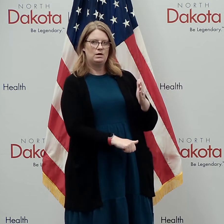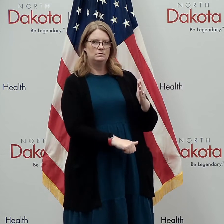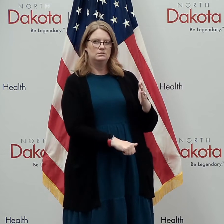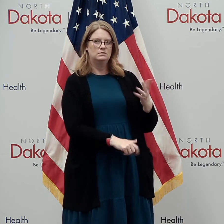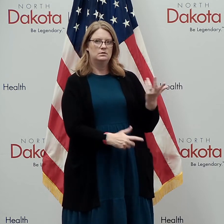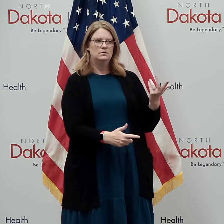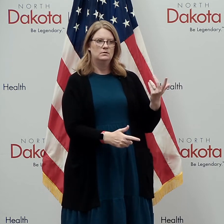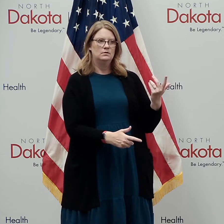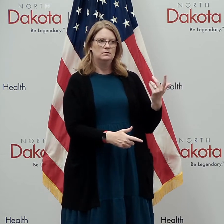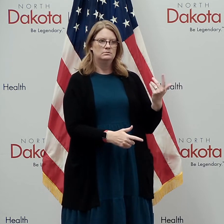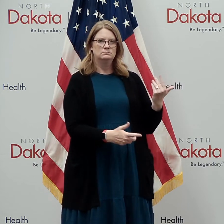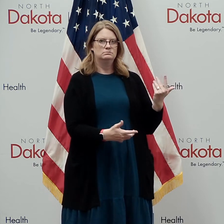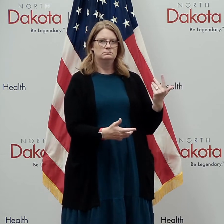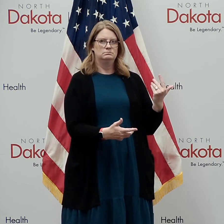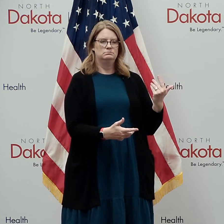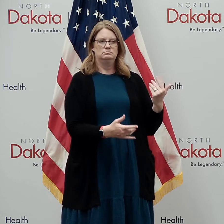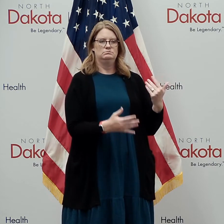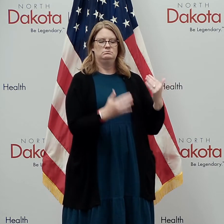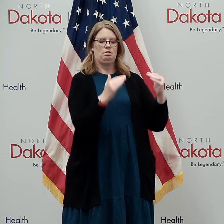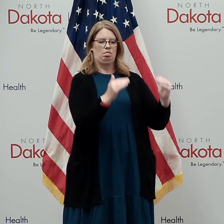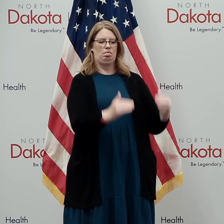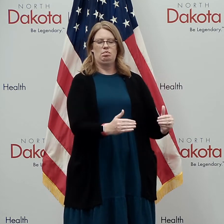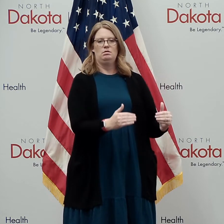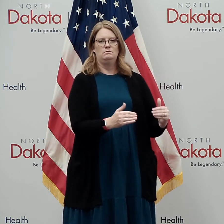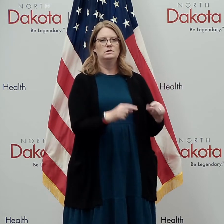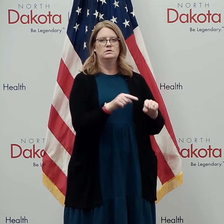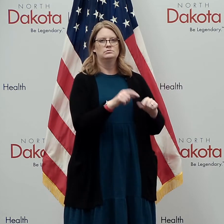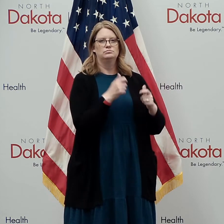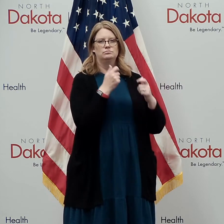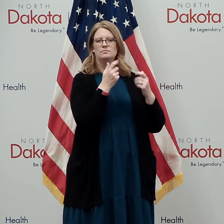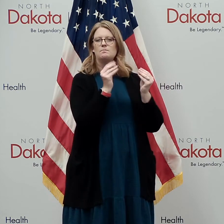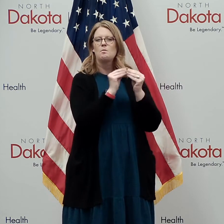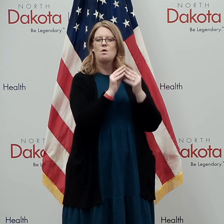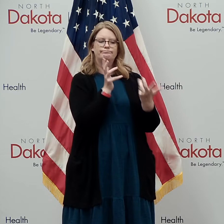lower a bar. We're trying to make it a smarter bar.